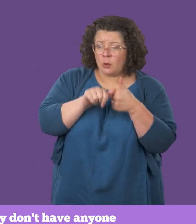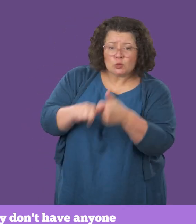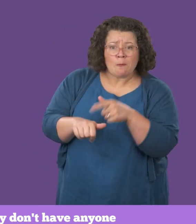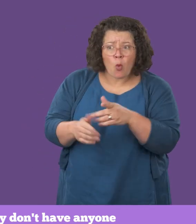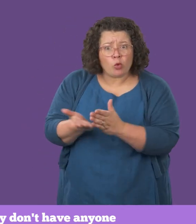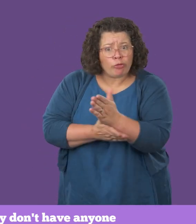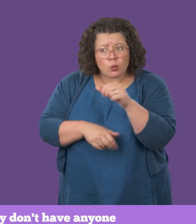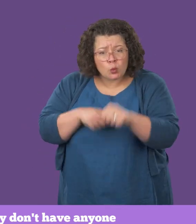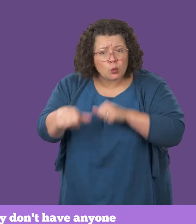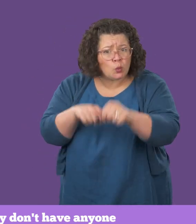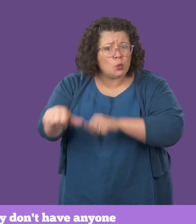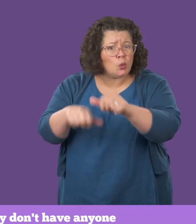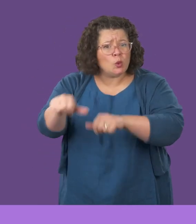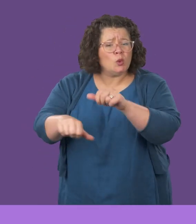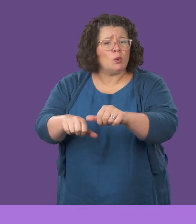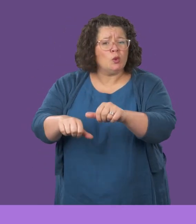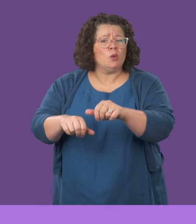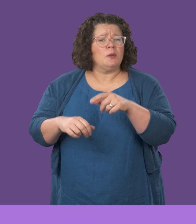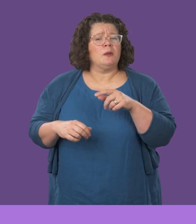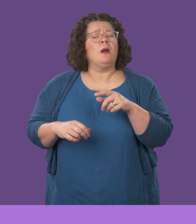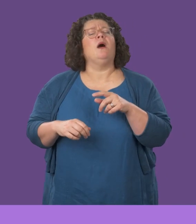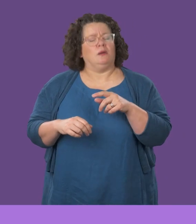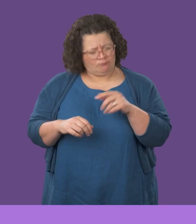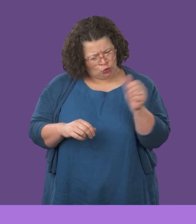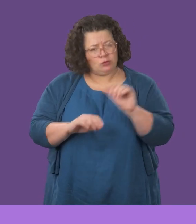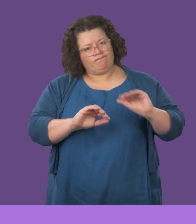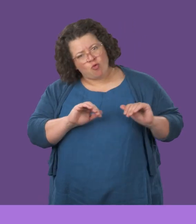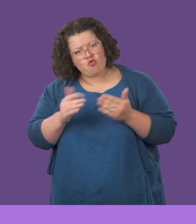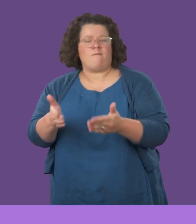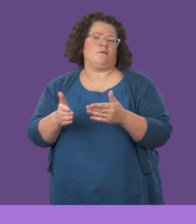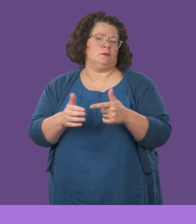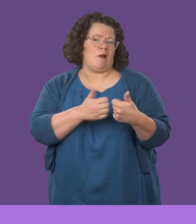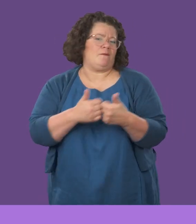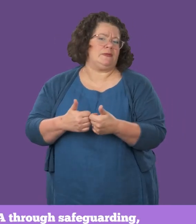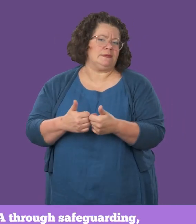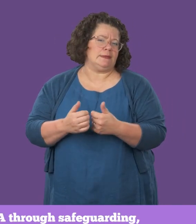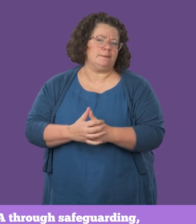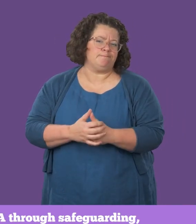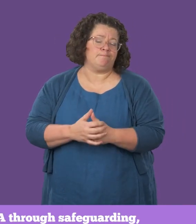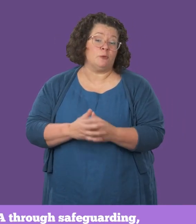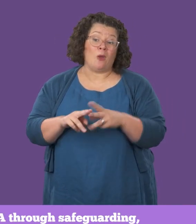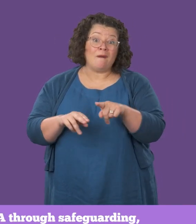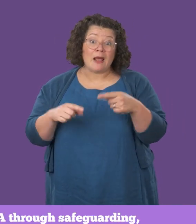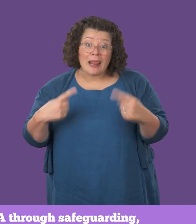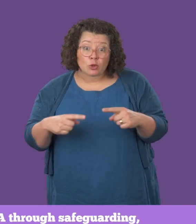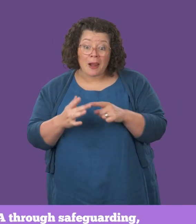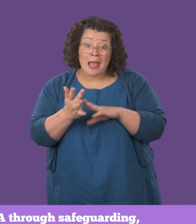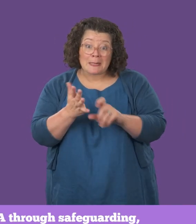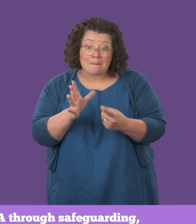it, then they have to be offered an advocate. So if you are eligible for IMCA through safeguarding,